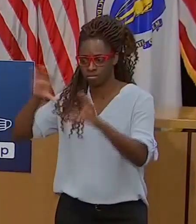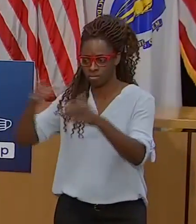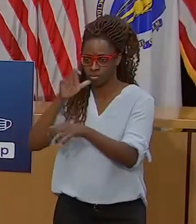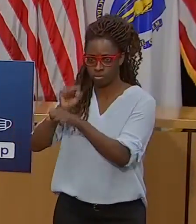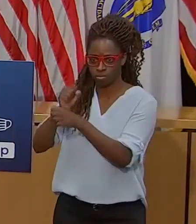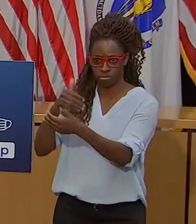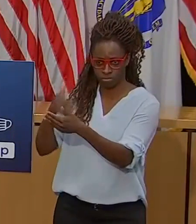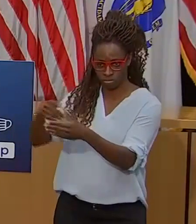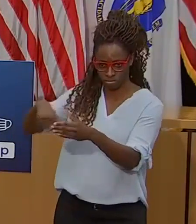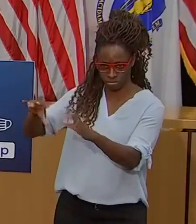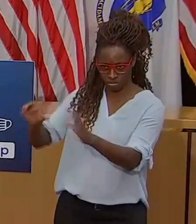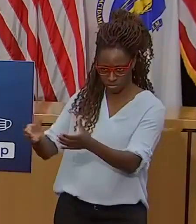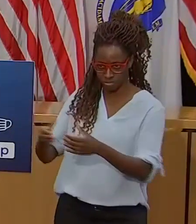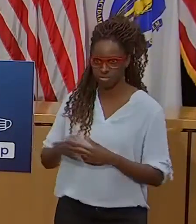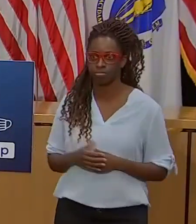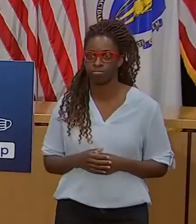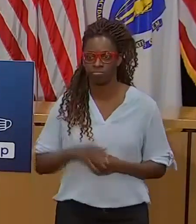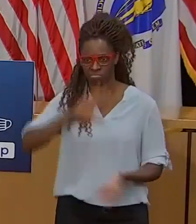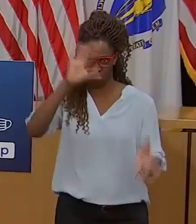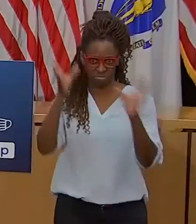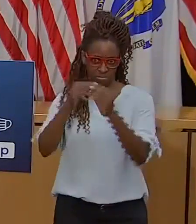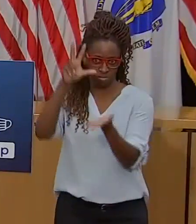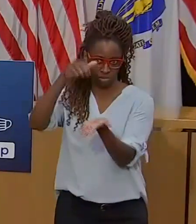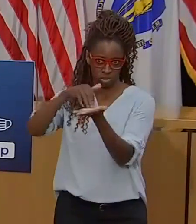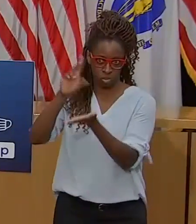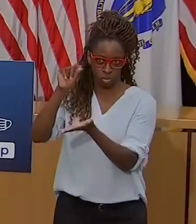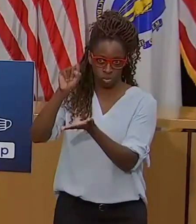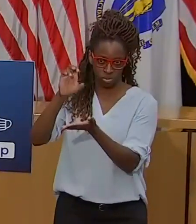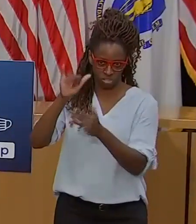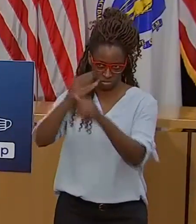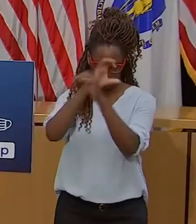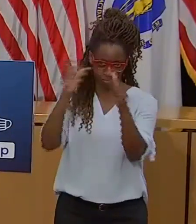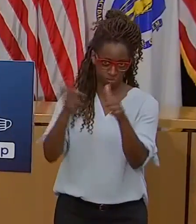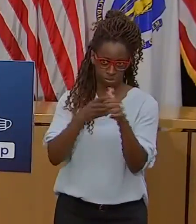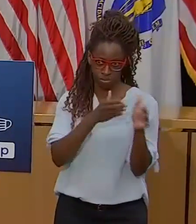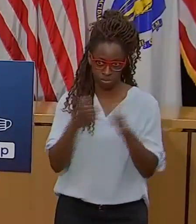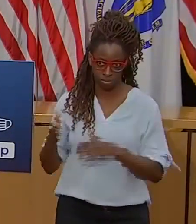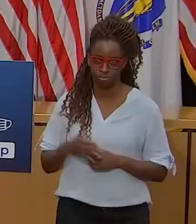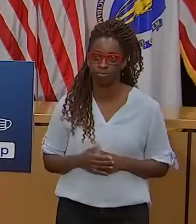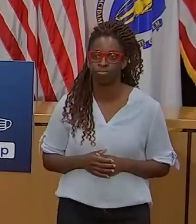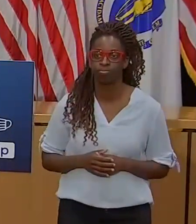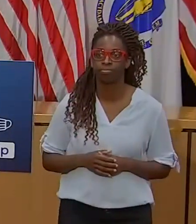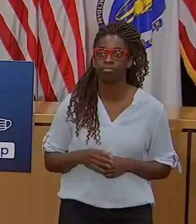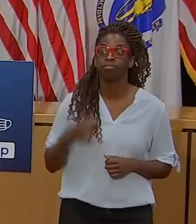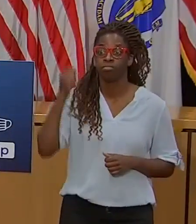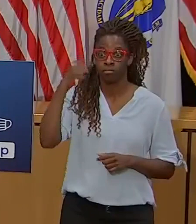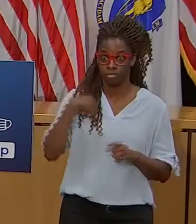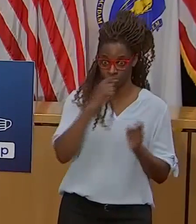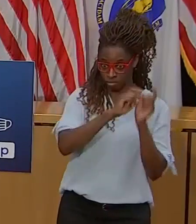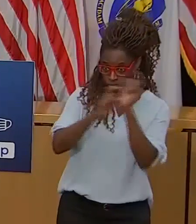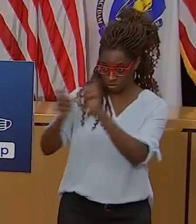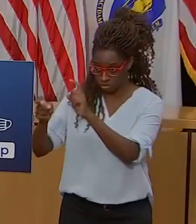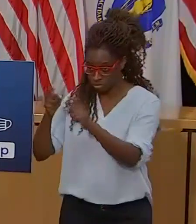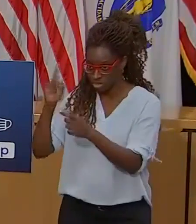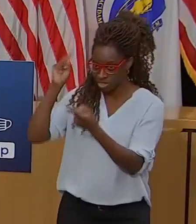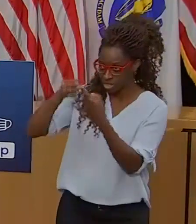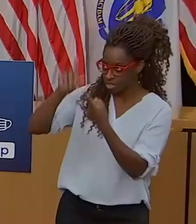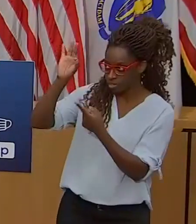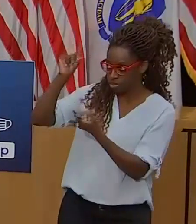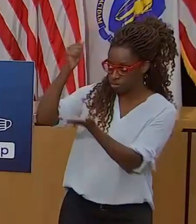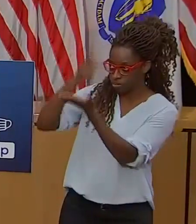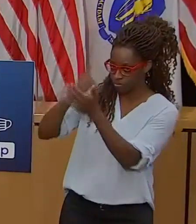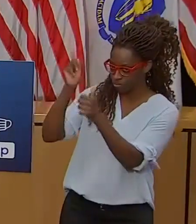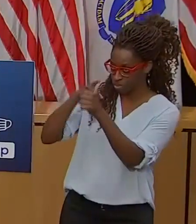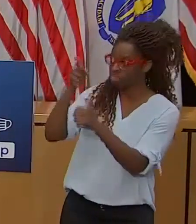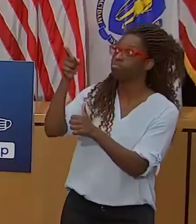Massachusetts won't distribute a vaccine until it receives FDA authorization for emergency use. This shipment will be